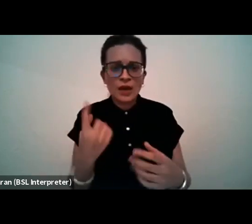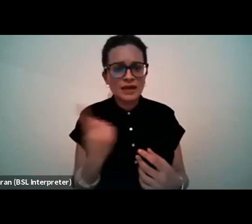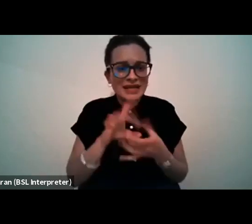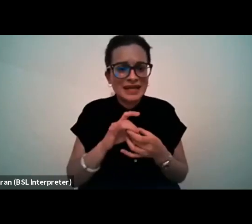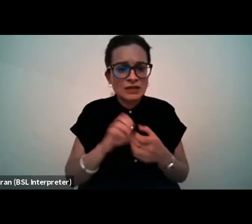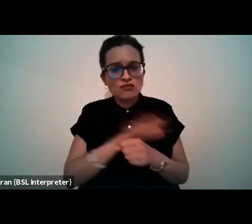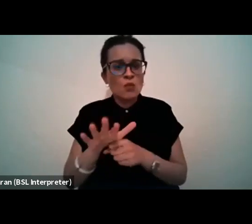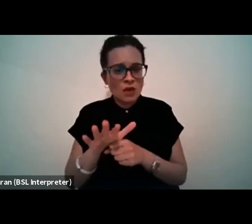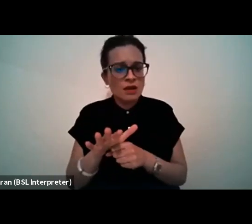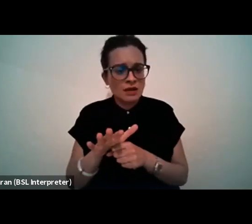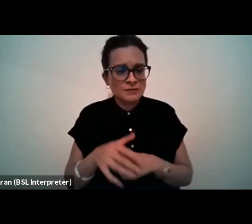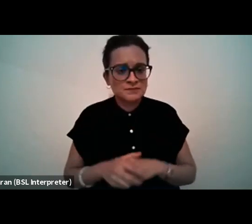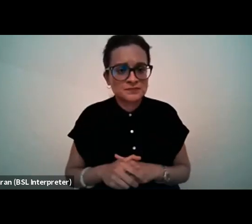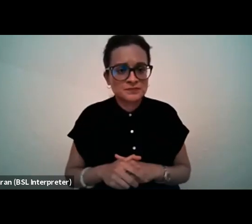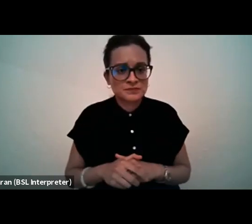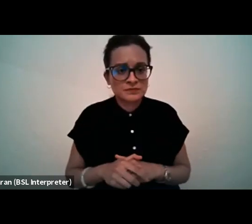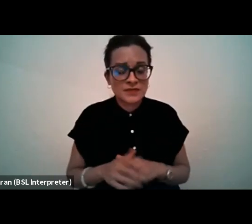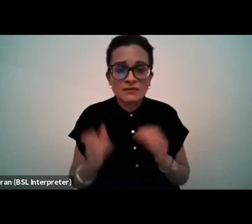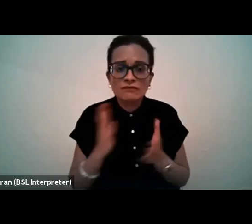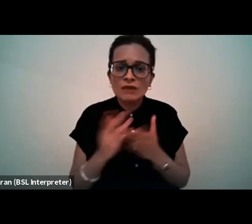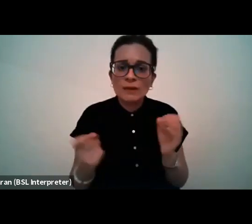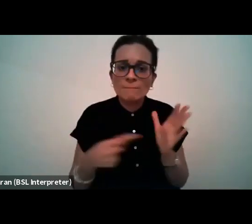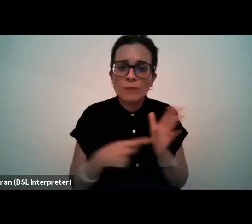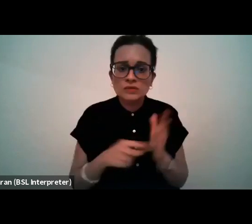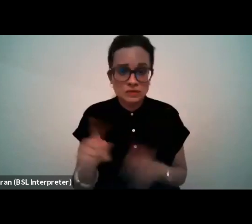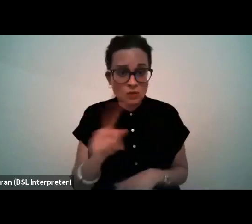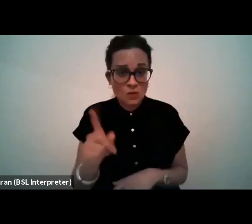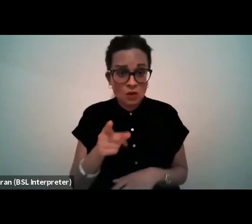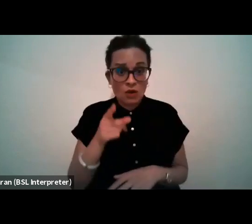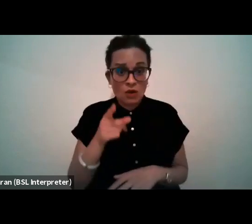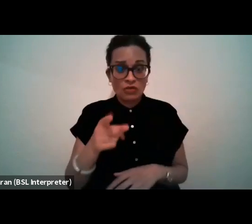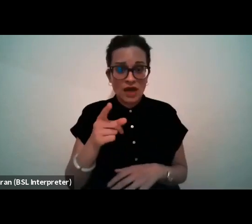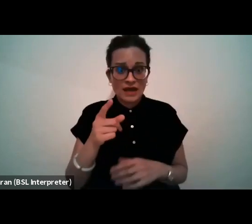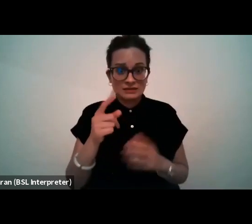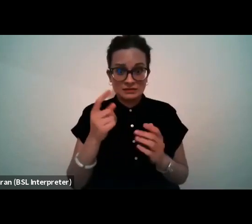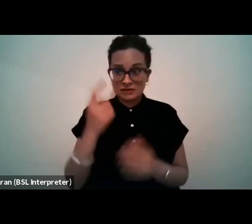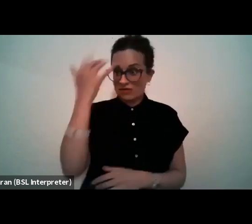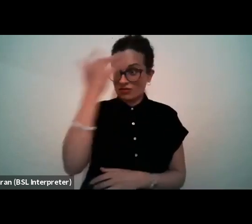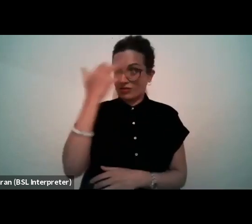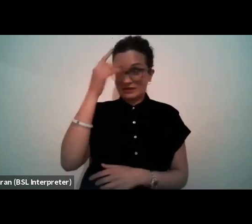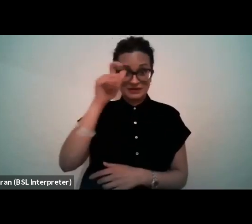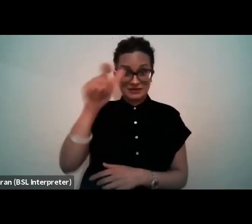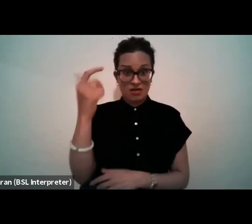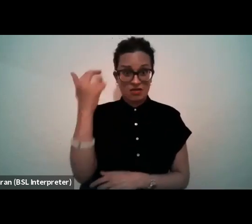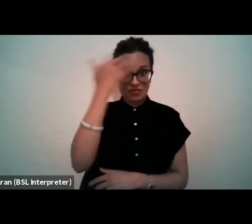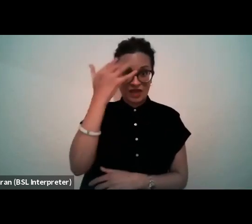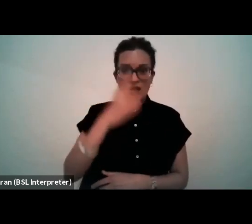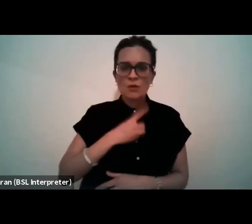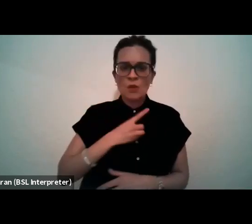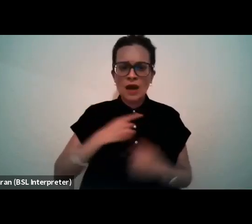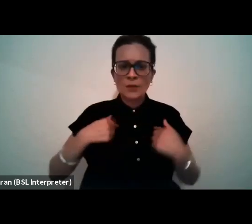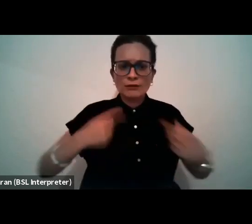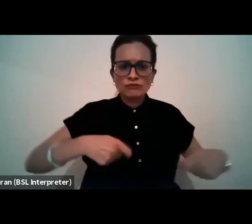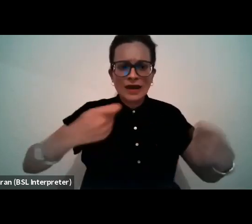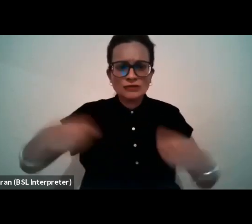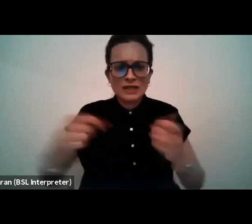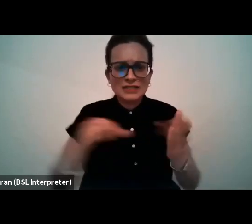deaths. And it's important that that is fresh in our minds, because when some of us started to raise the issues